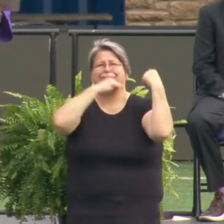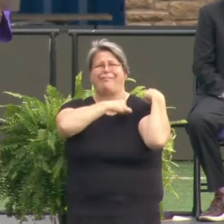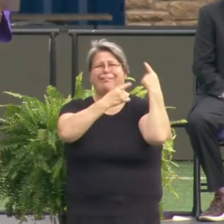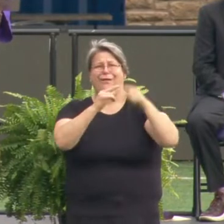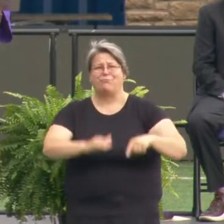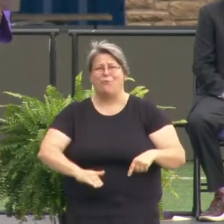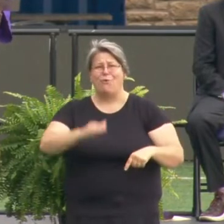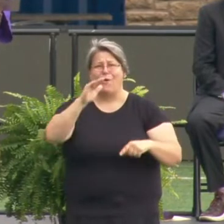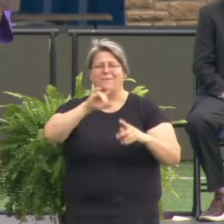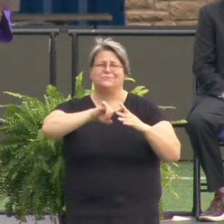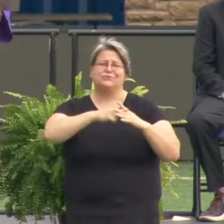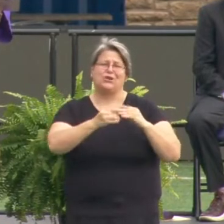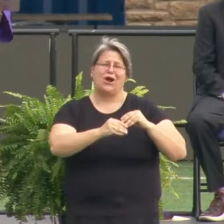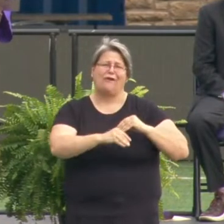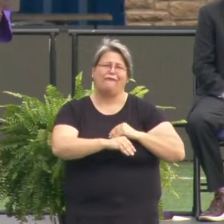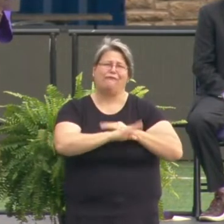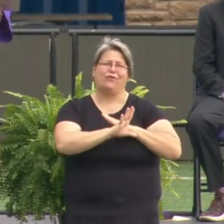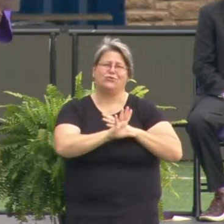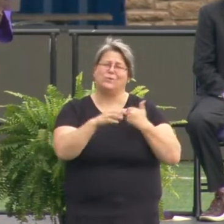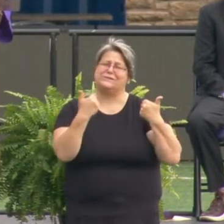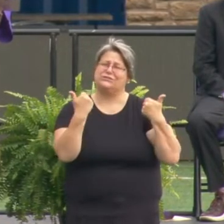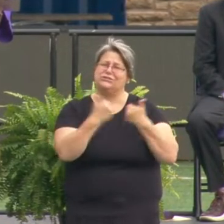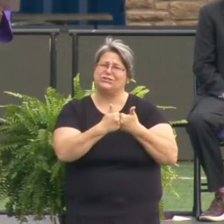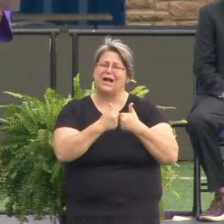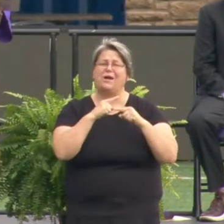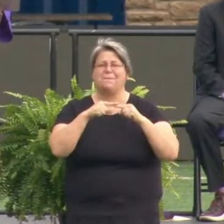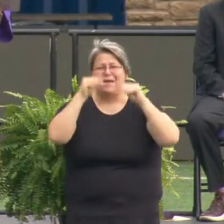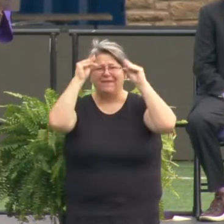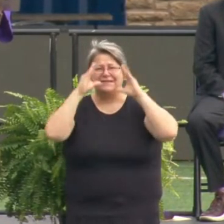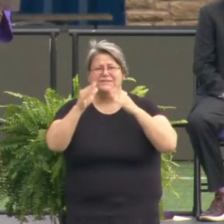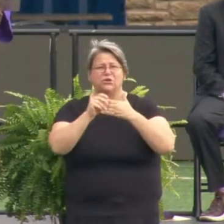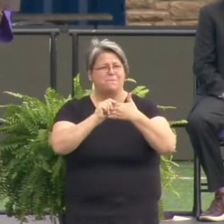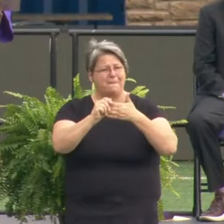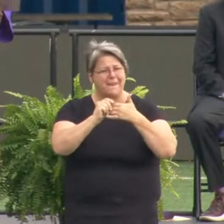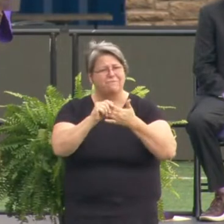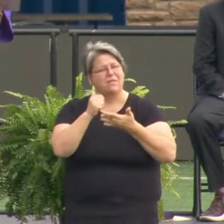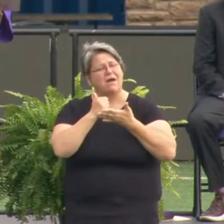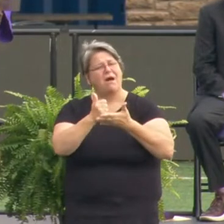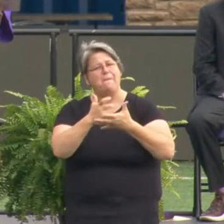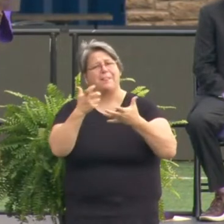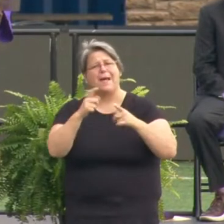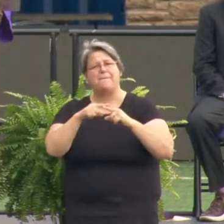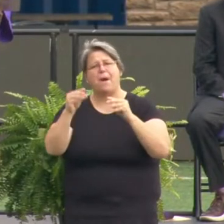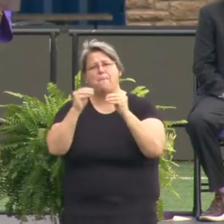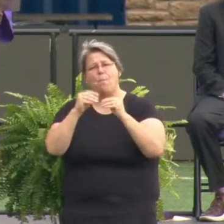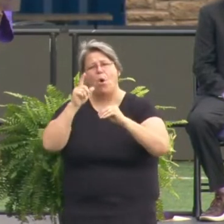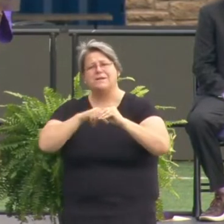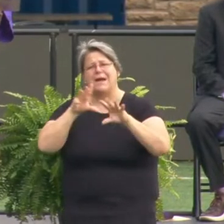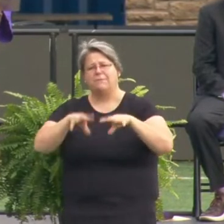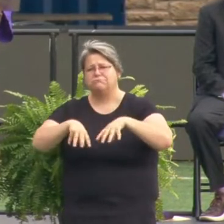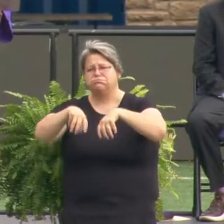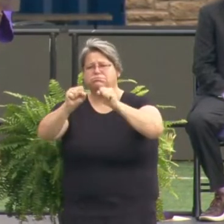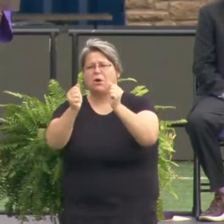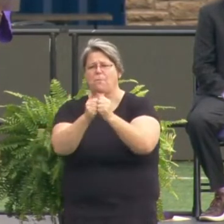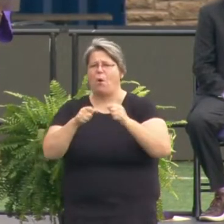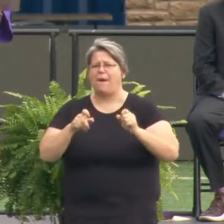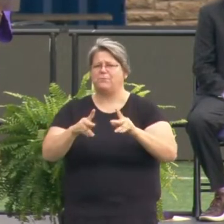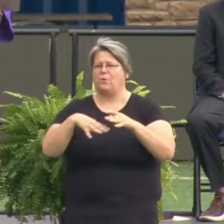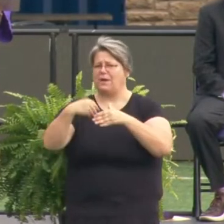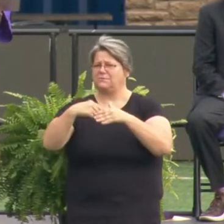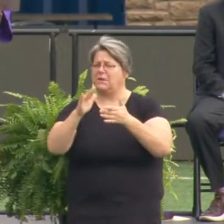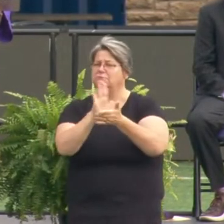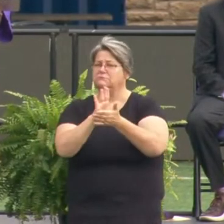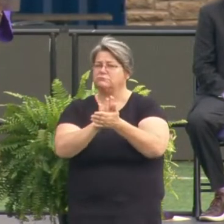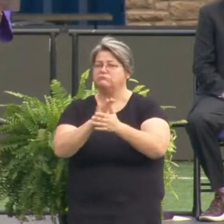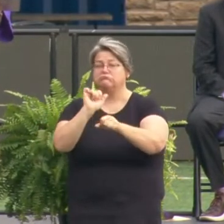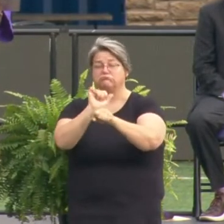virtual, which was a challenge, but our teachers adapted well, and we had more time to take on other opportunities outside of school,